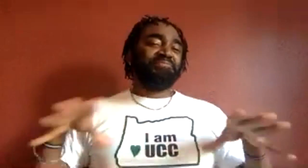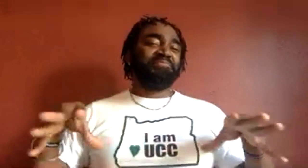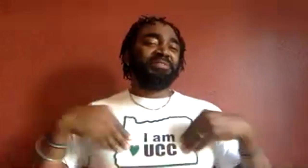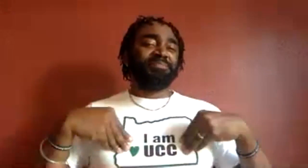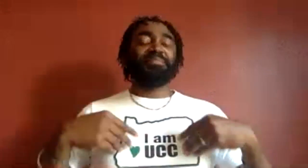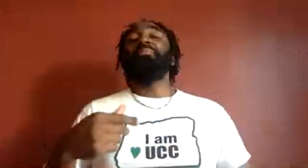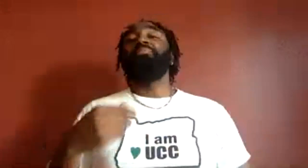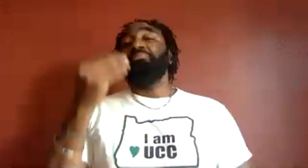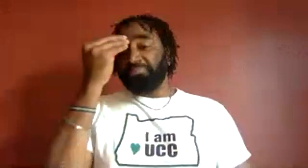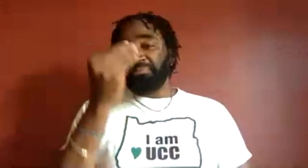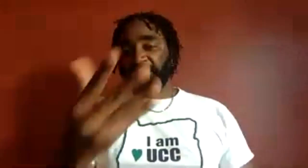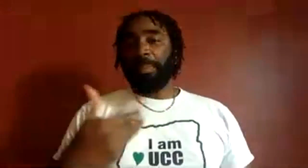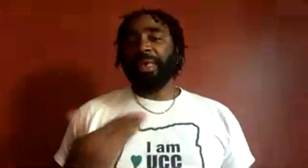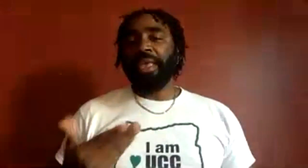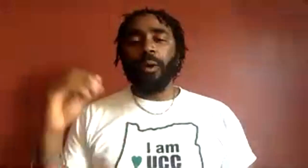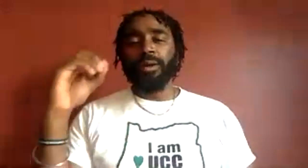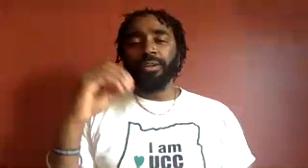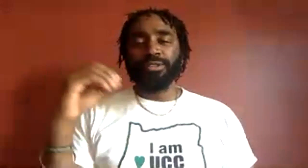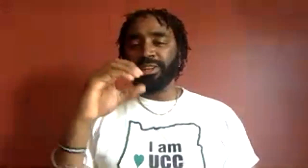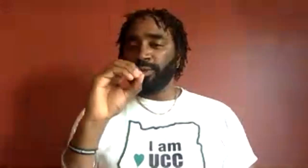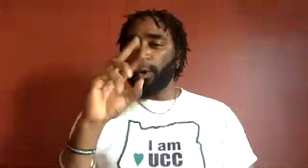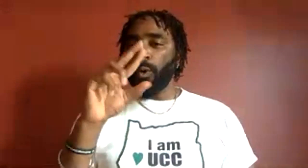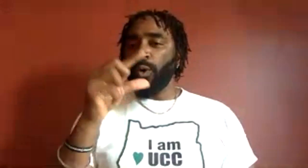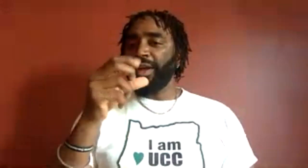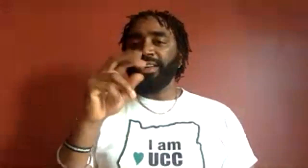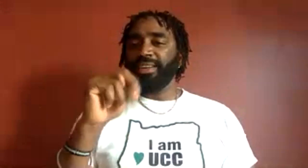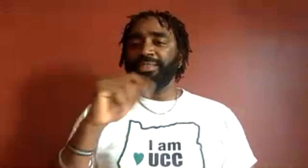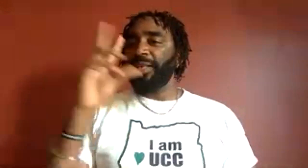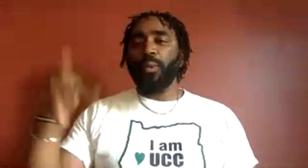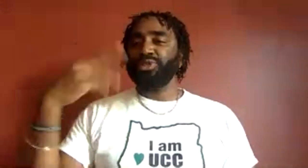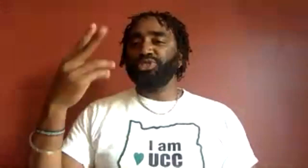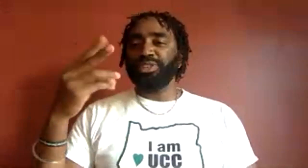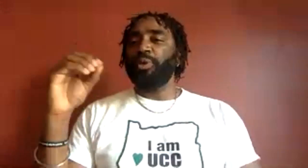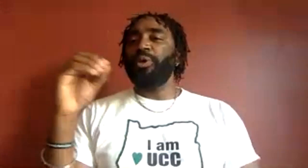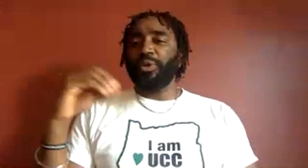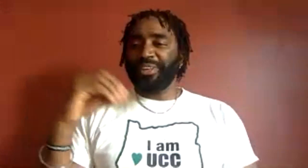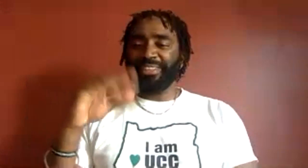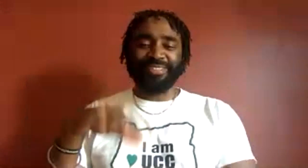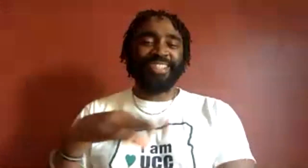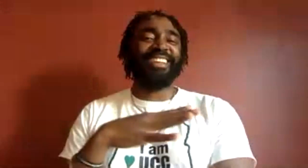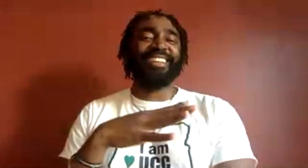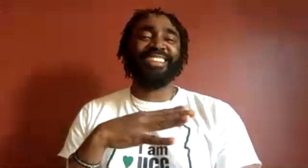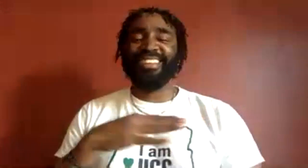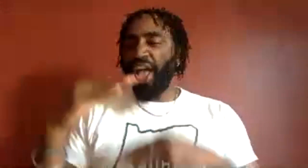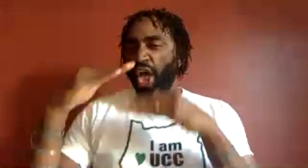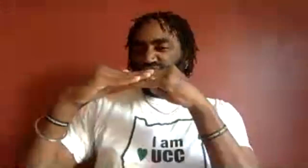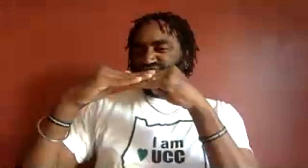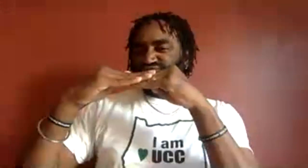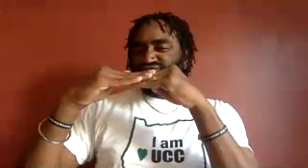this name sign Rain, which I accept. So I'm from Oregon, actually, not Washington. That's